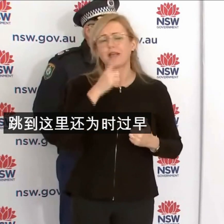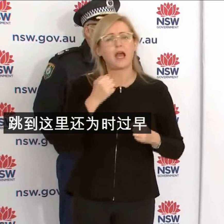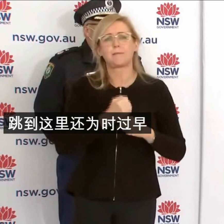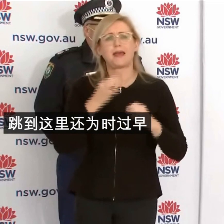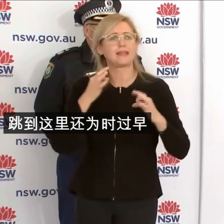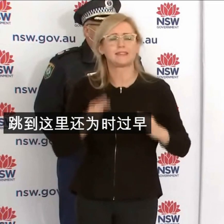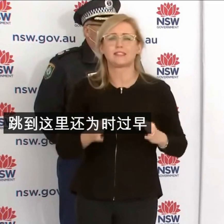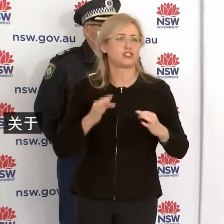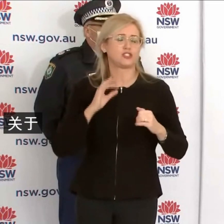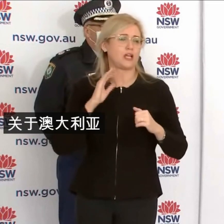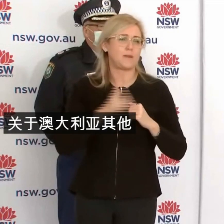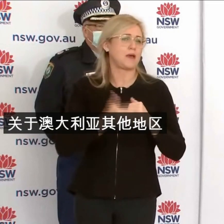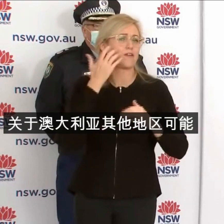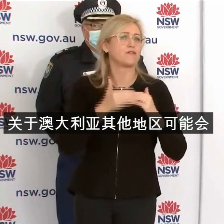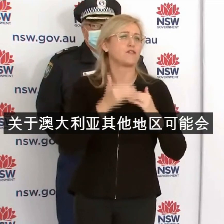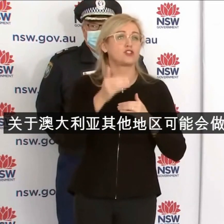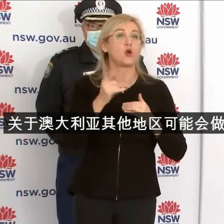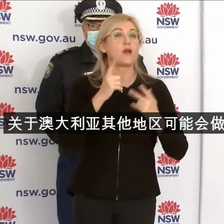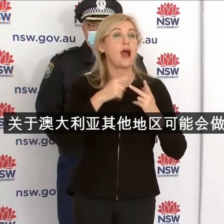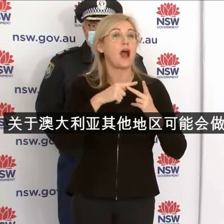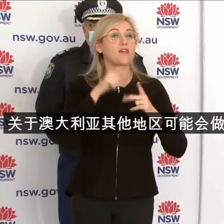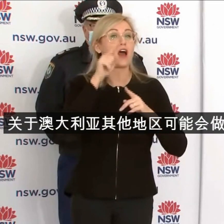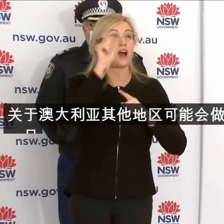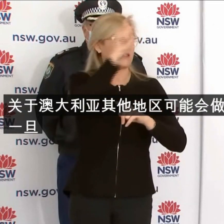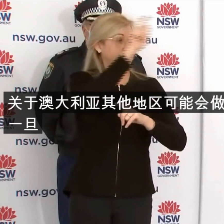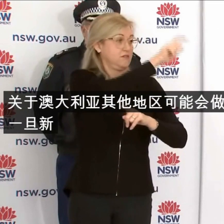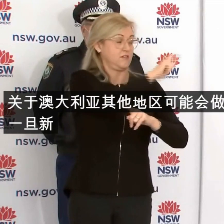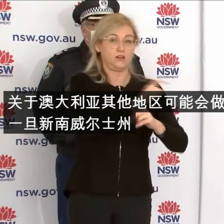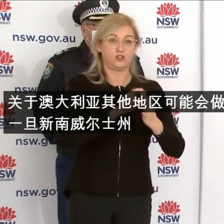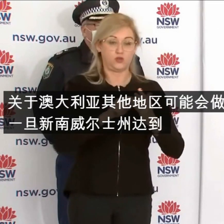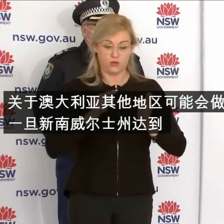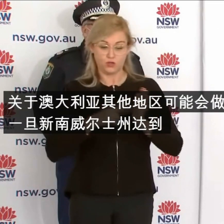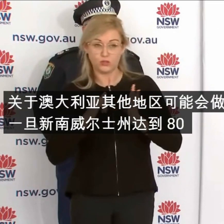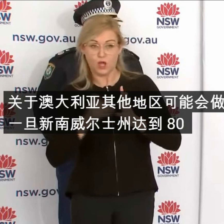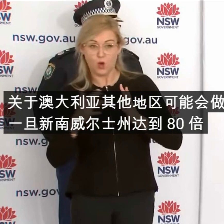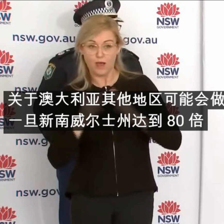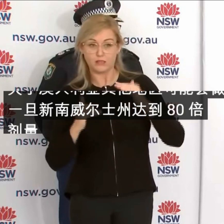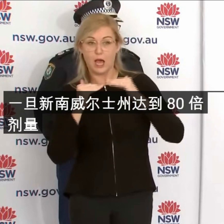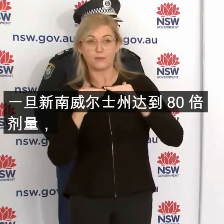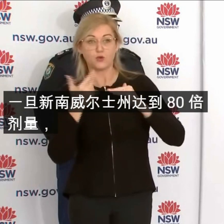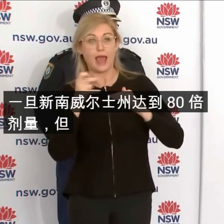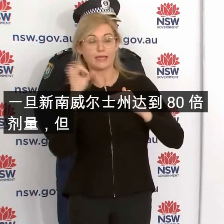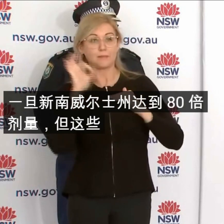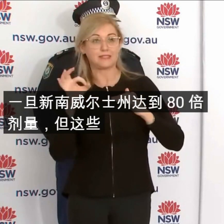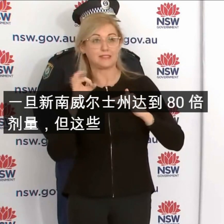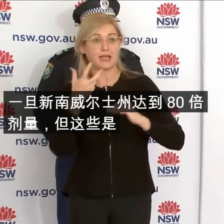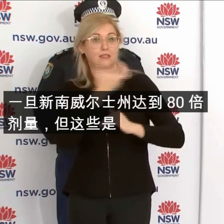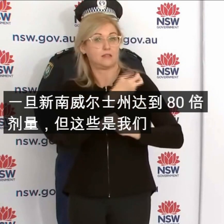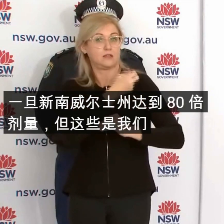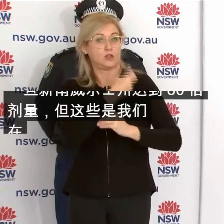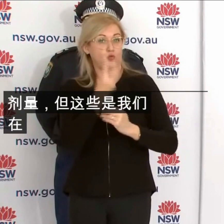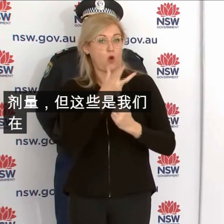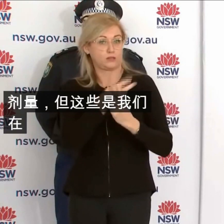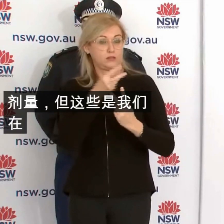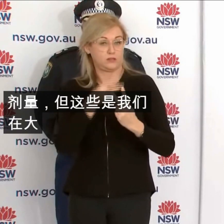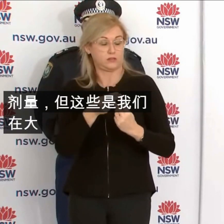that about what the rest of Australia might be doing once New South Wales hits at 80% double doses. But these are things that